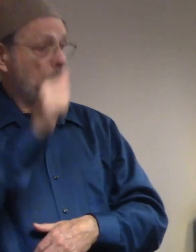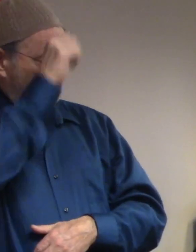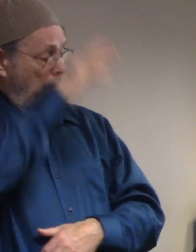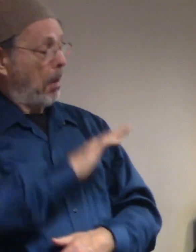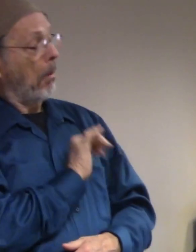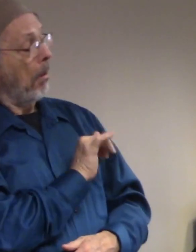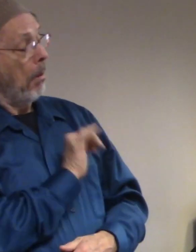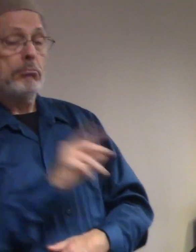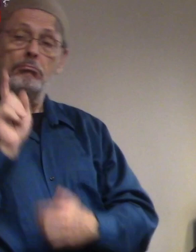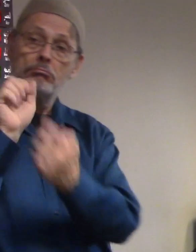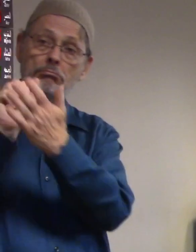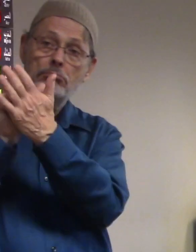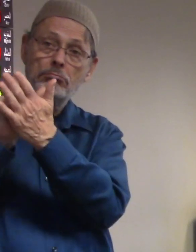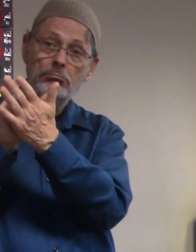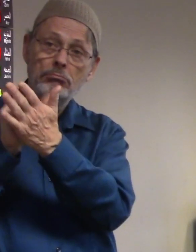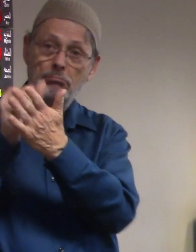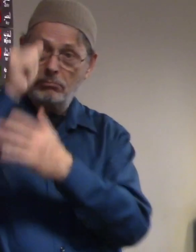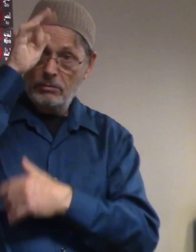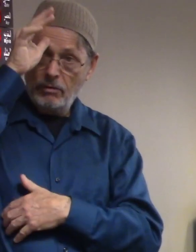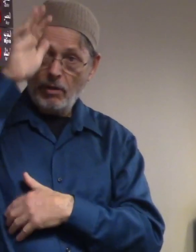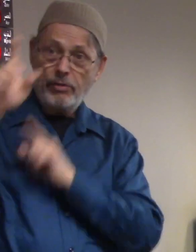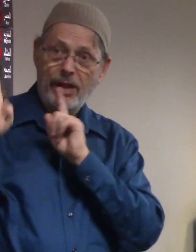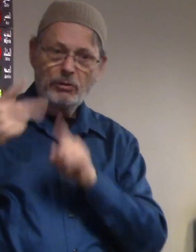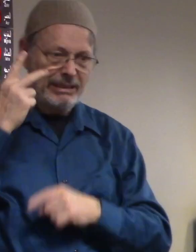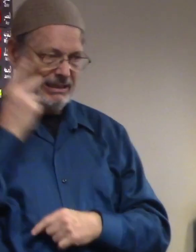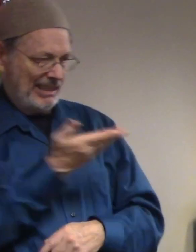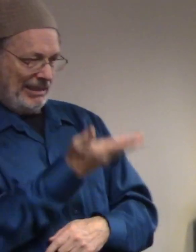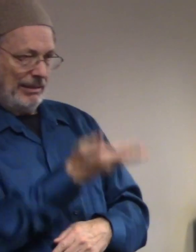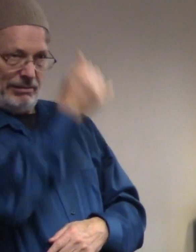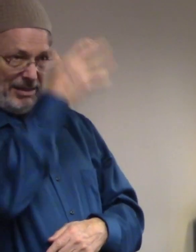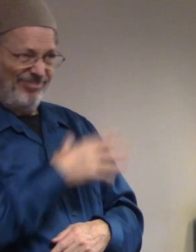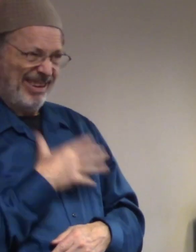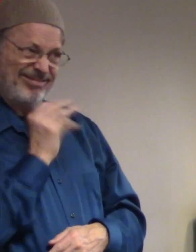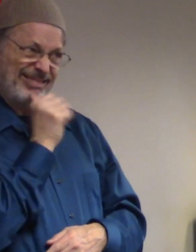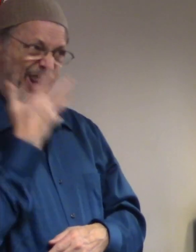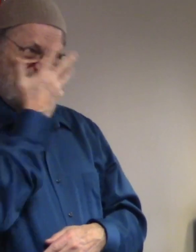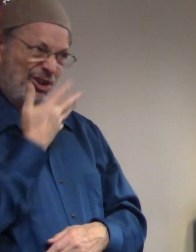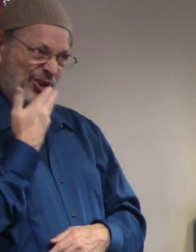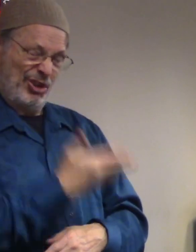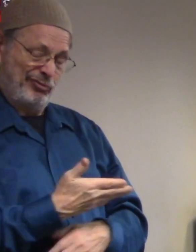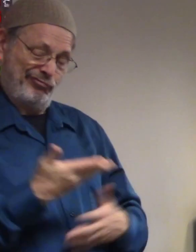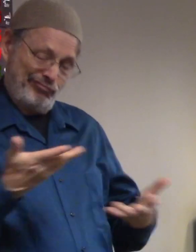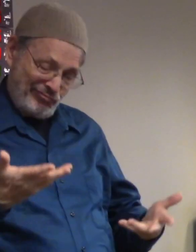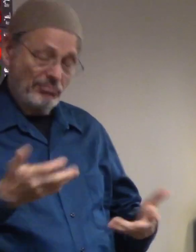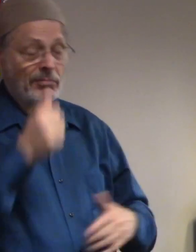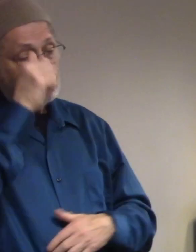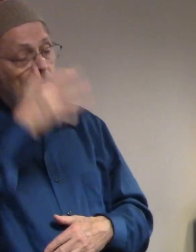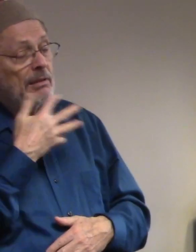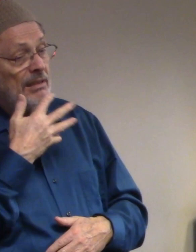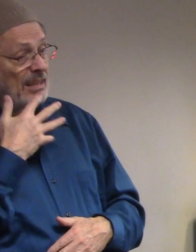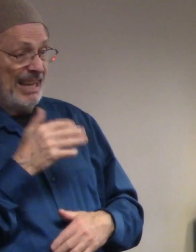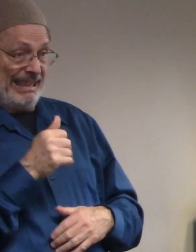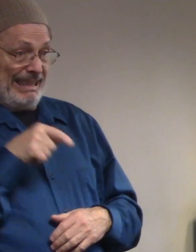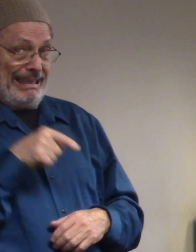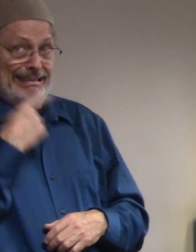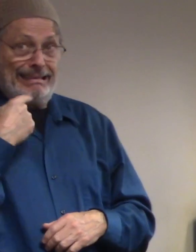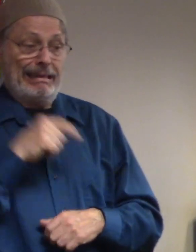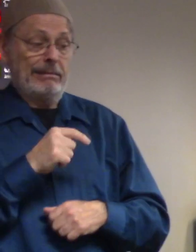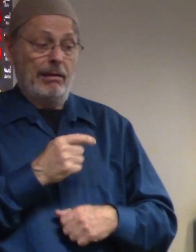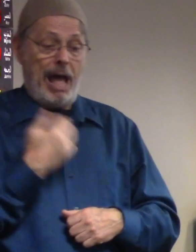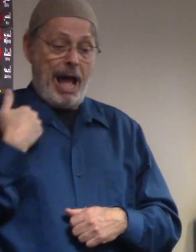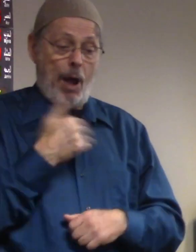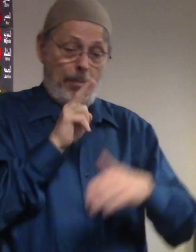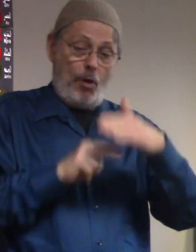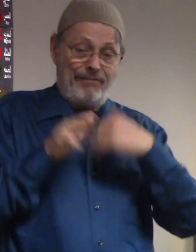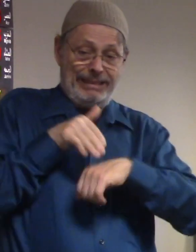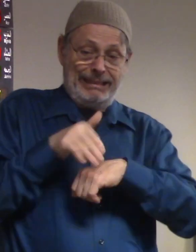door. The father answers. And he sees Julaybib. He's not good looking. And he says, I've been sent by Rasulullah sallallahu alayhi wa